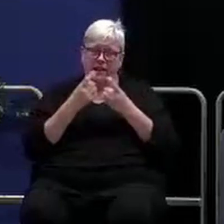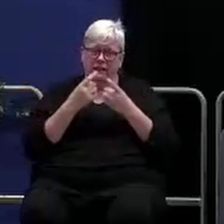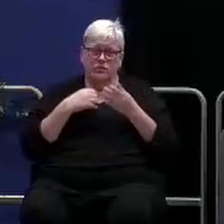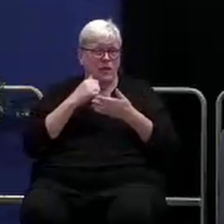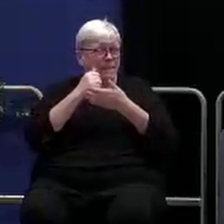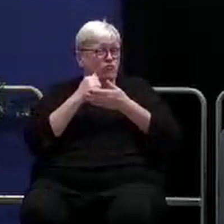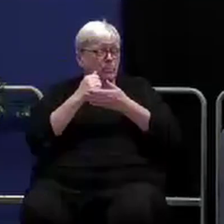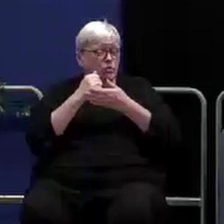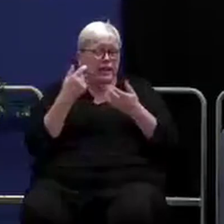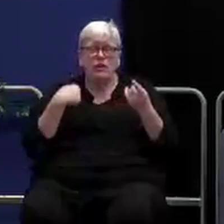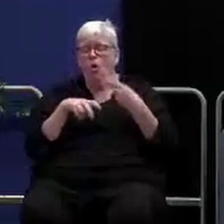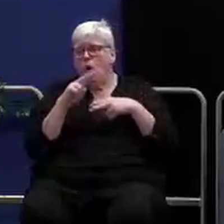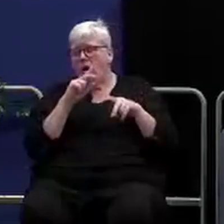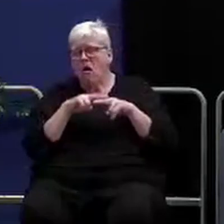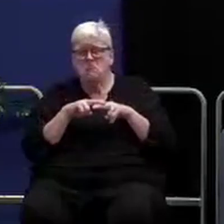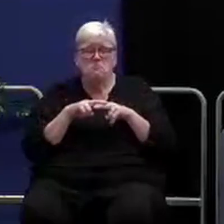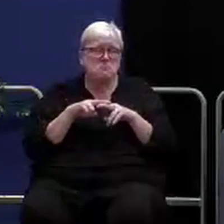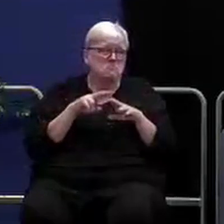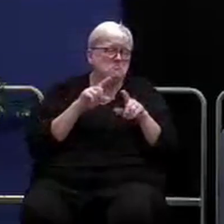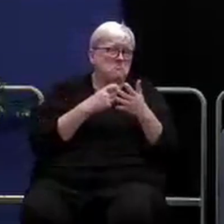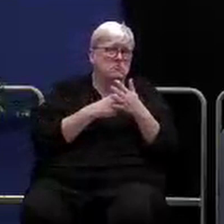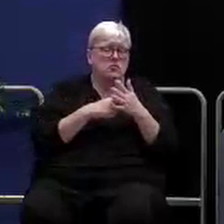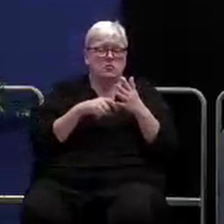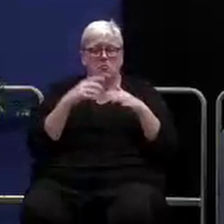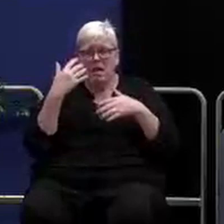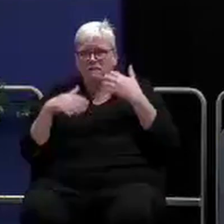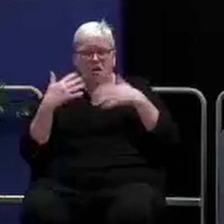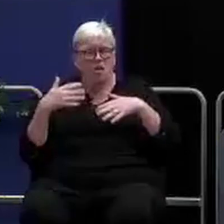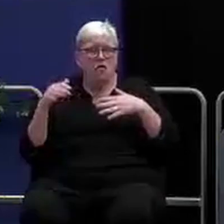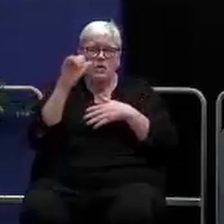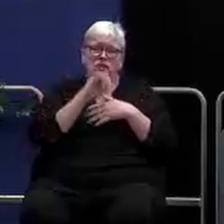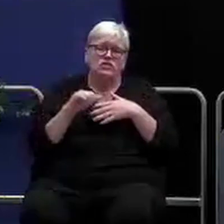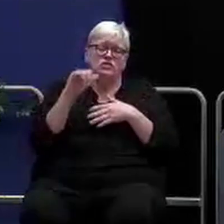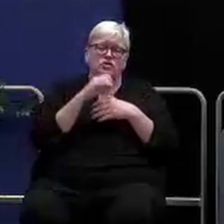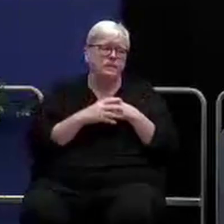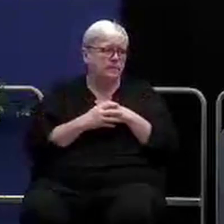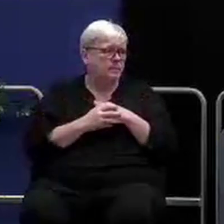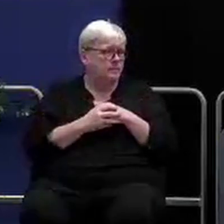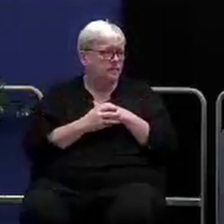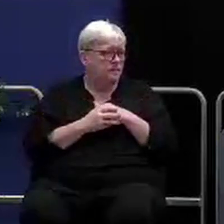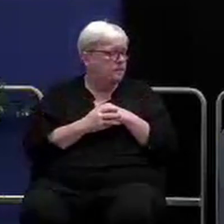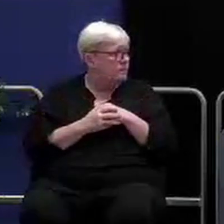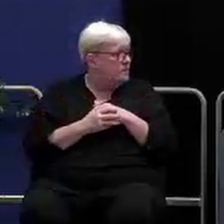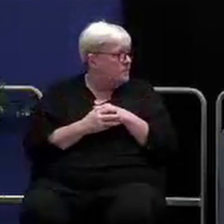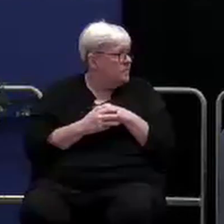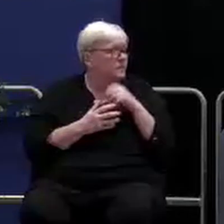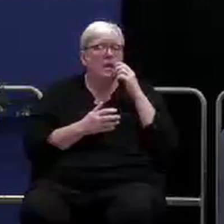write about it, or painful, or a mixture of both. I think that's